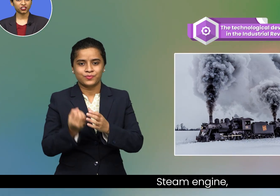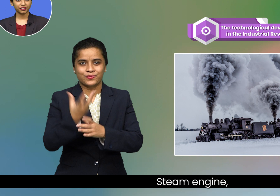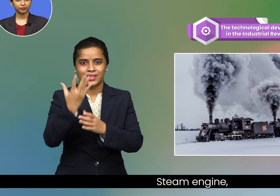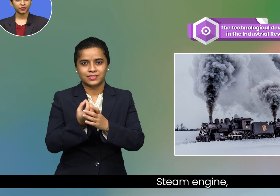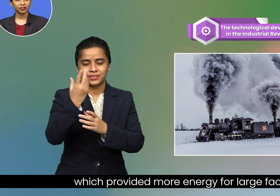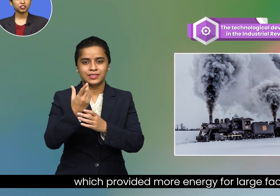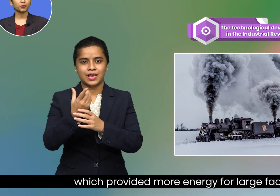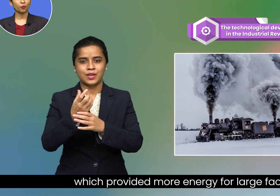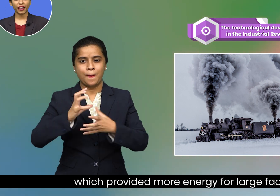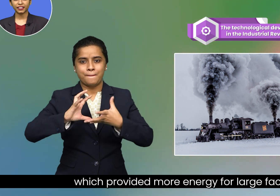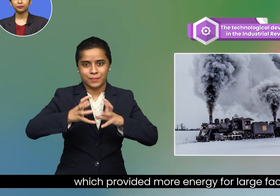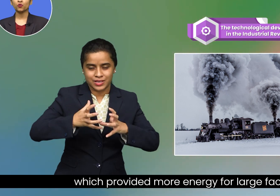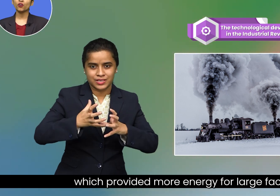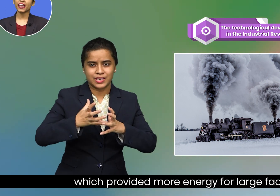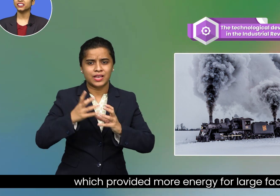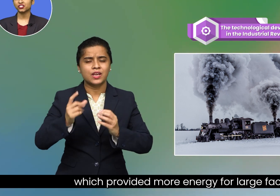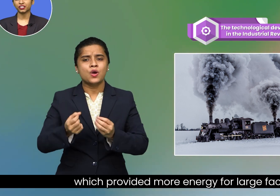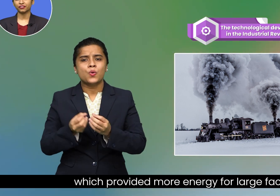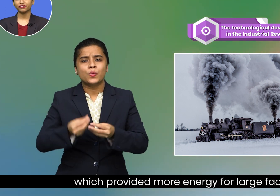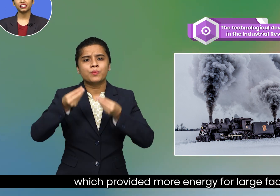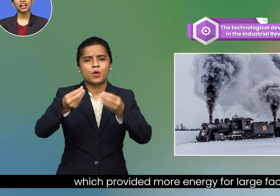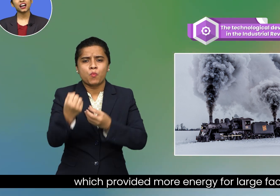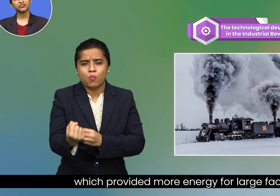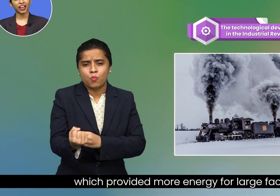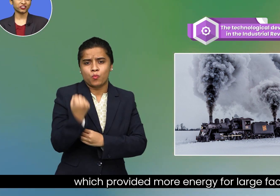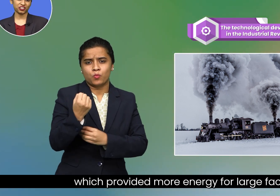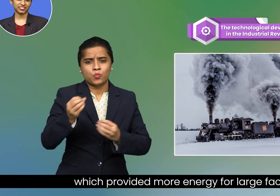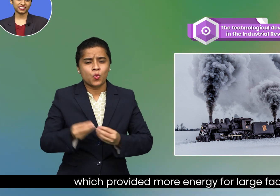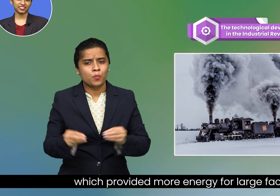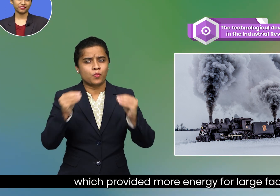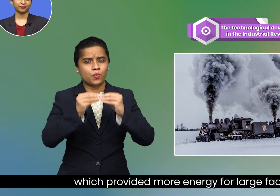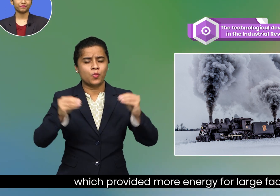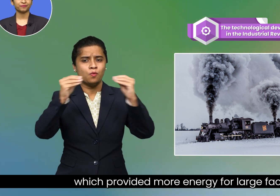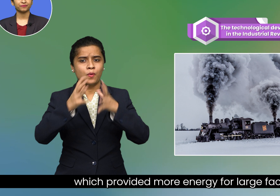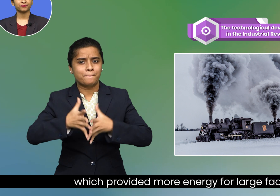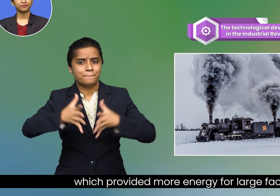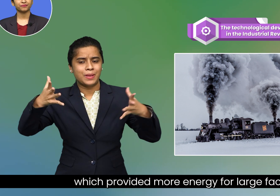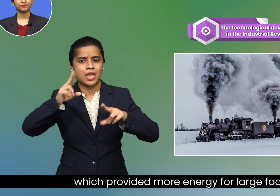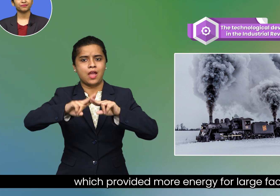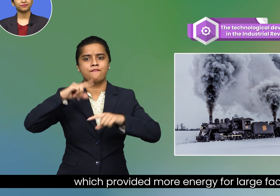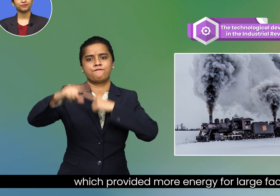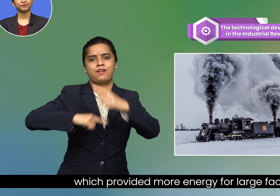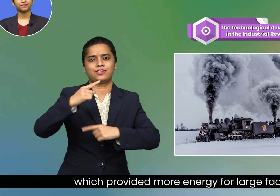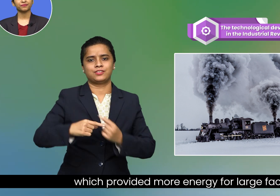Steam engine, which provided more energy for large factories.